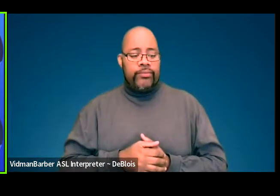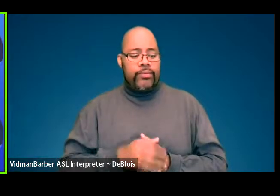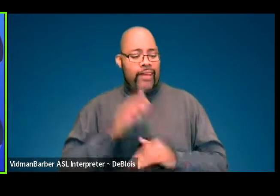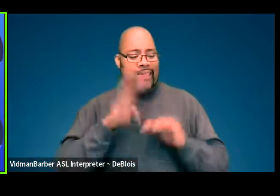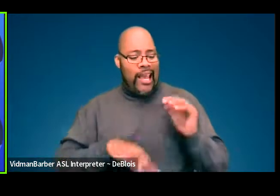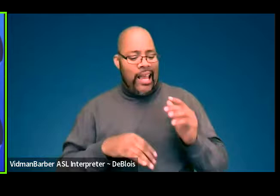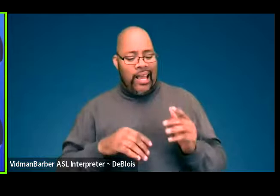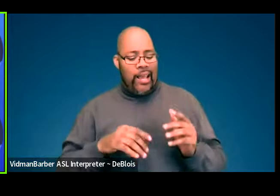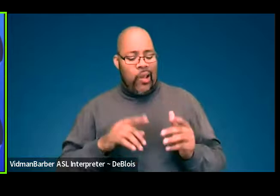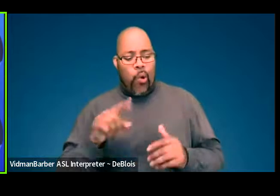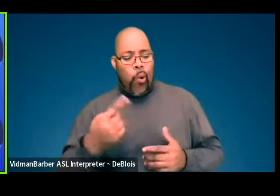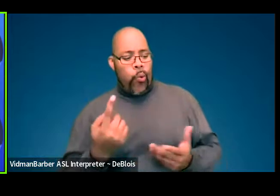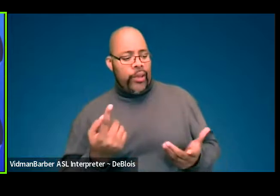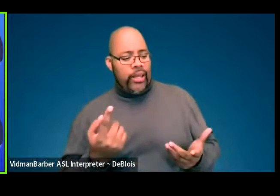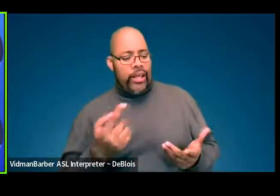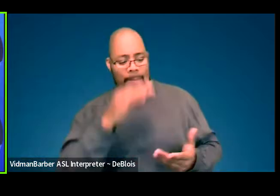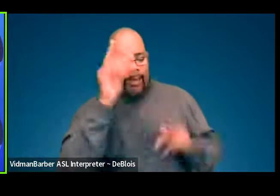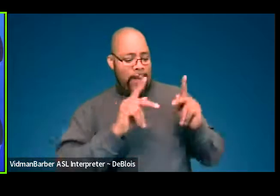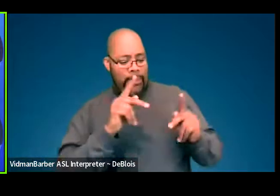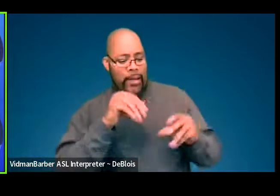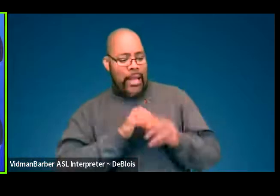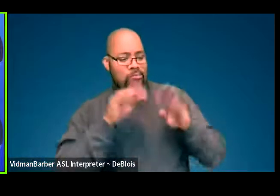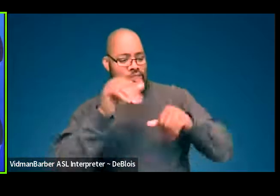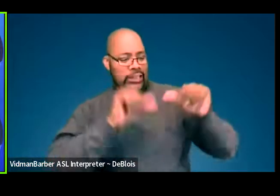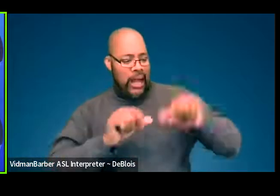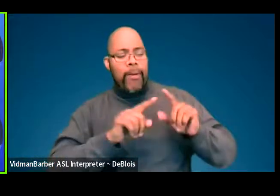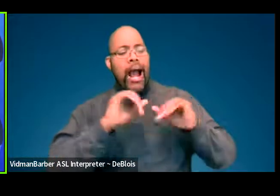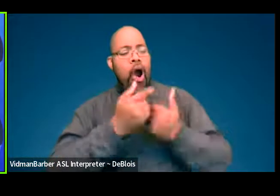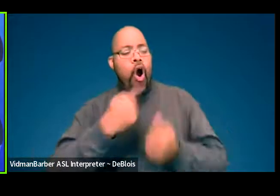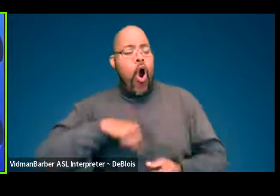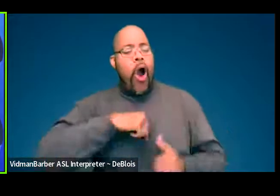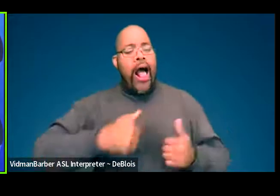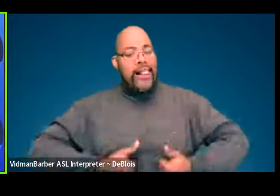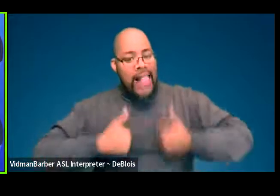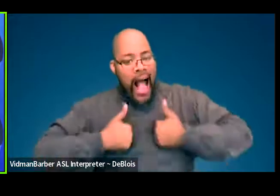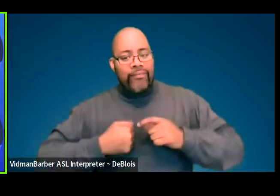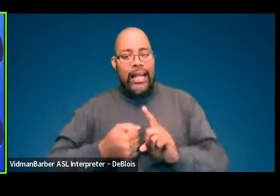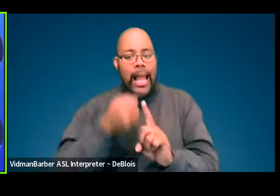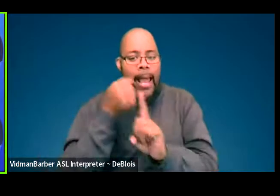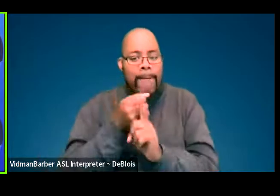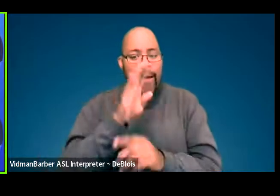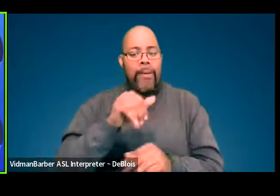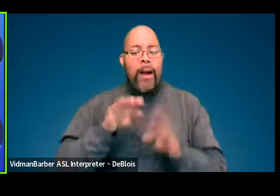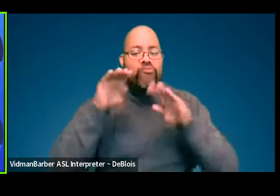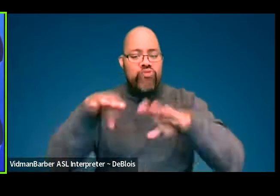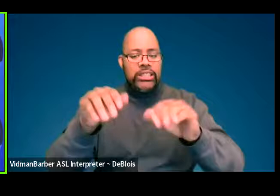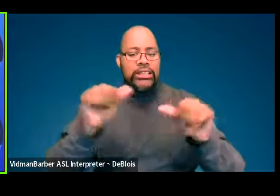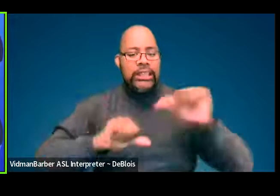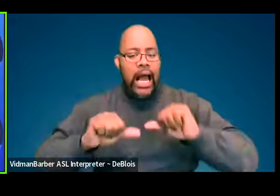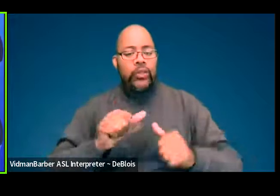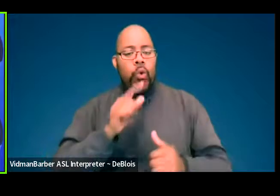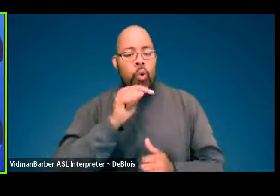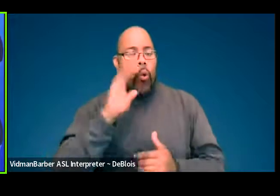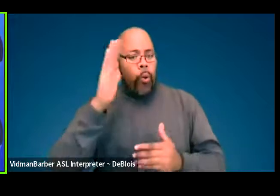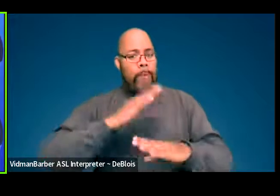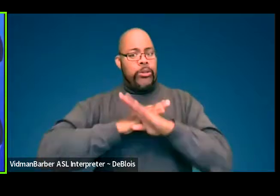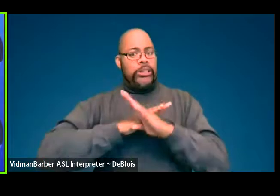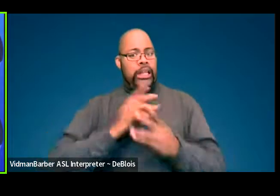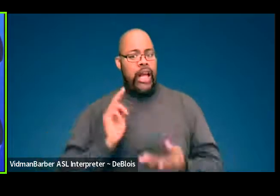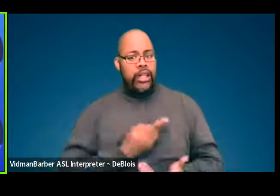just, Black people in marine science. It's about how our lives are impacted by marine science and who's going to be